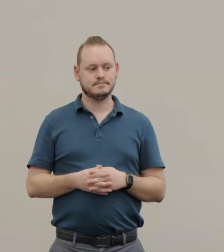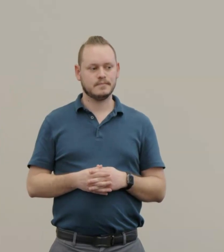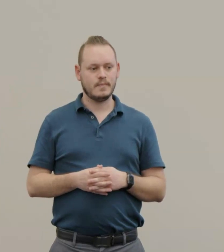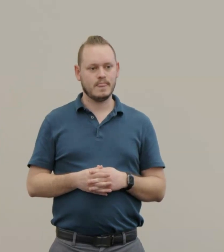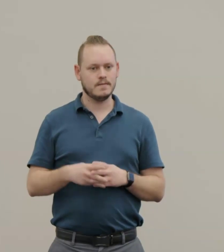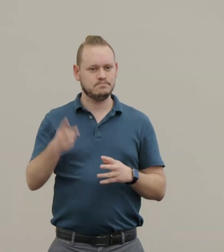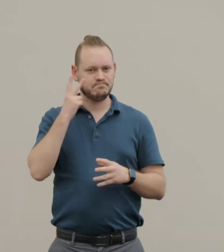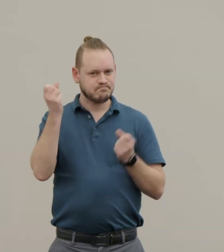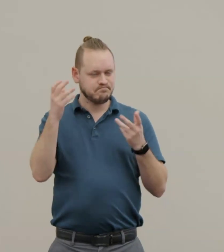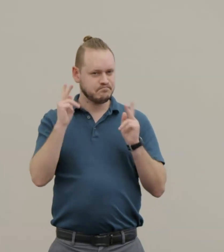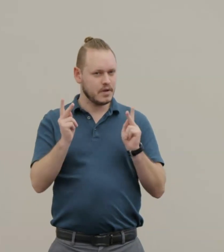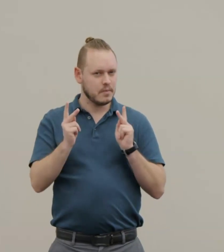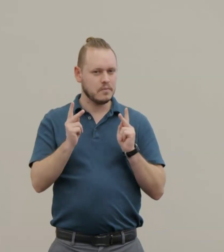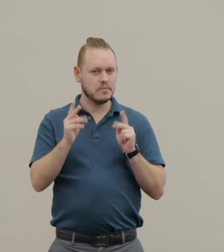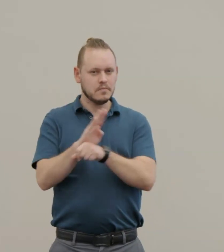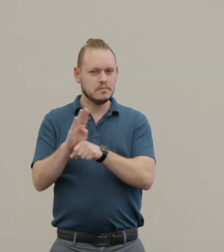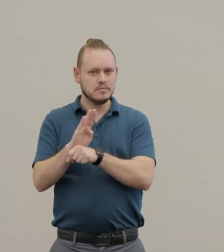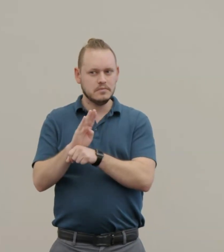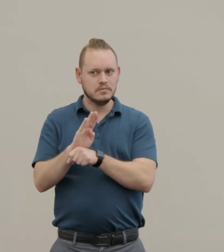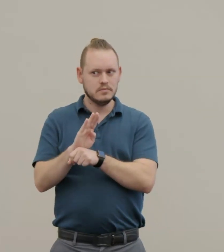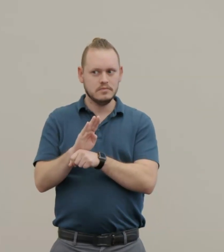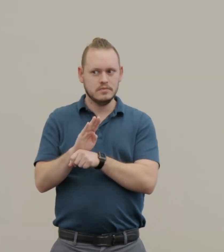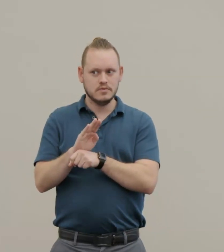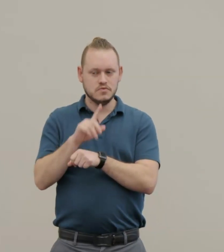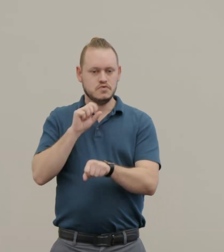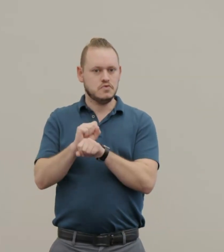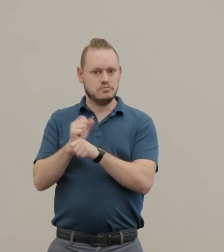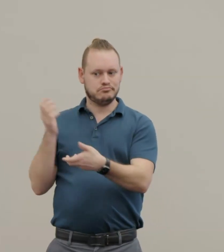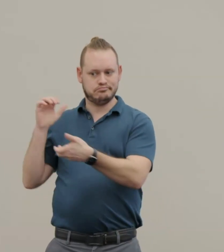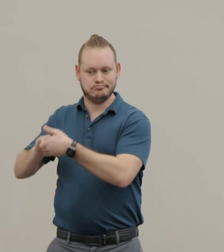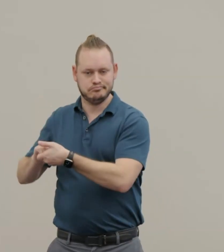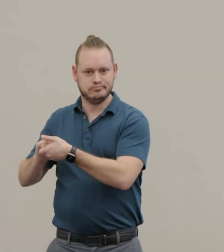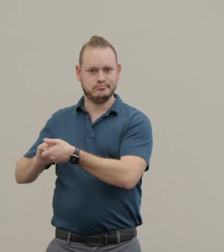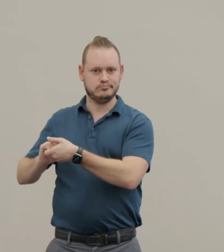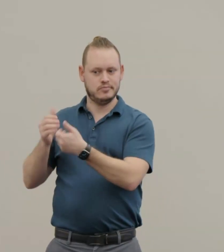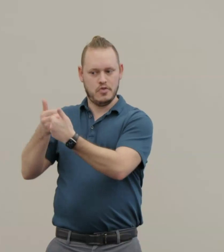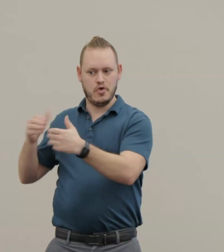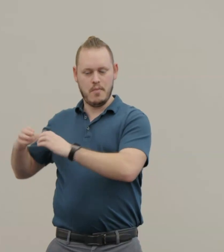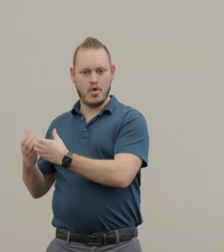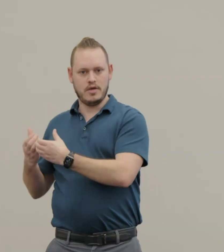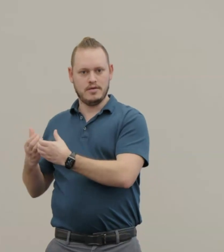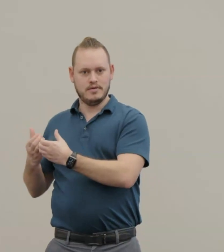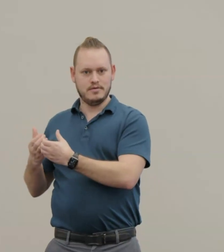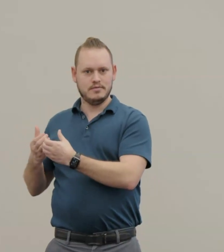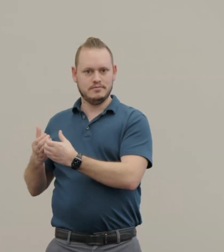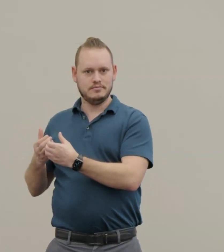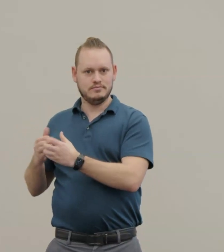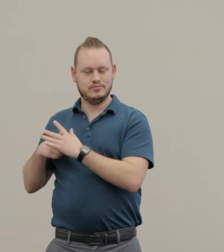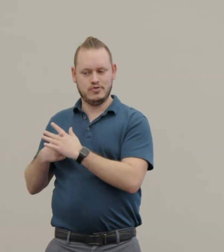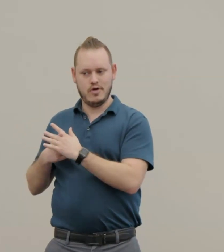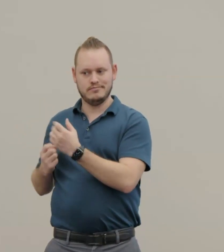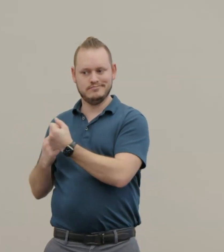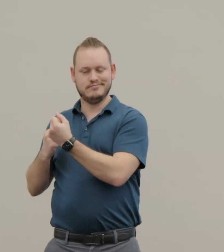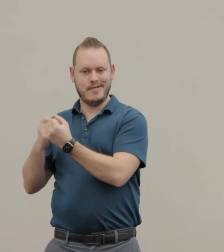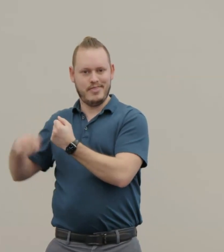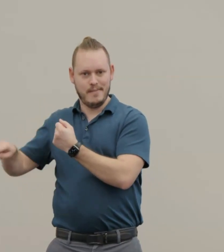and organizations actually highly engage with the third party to start bugging them. And that's not